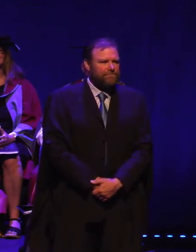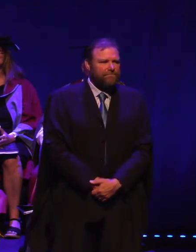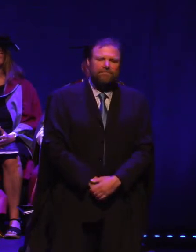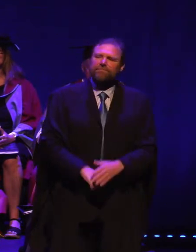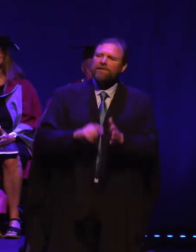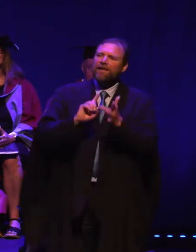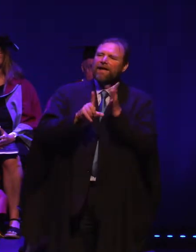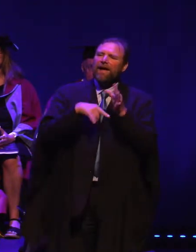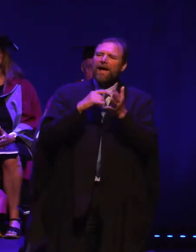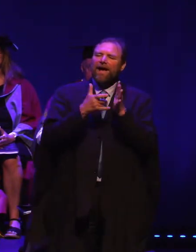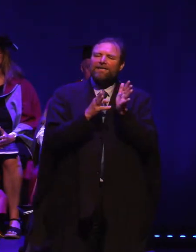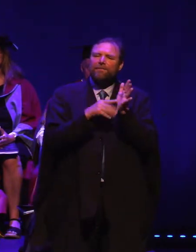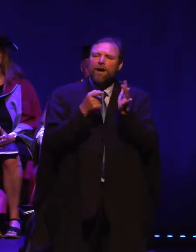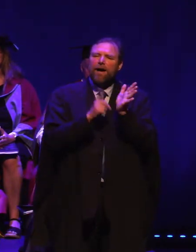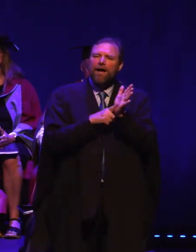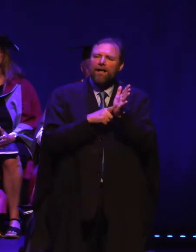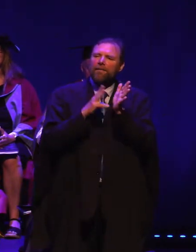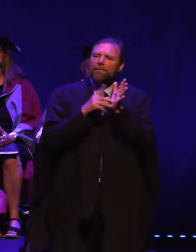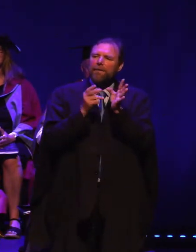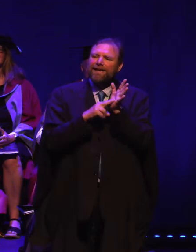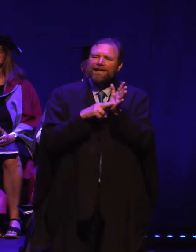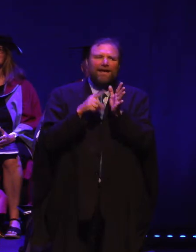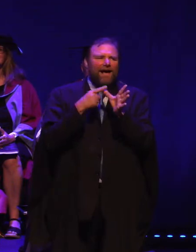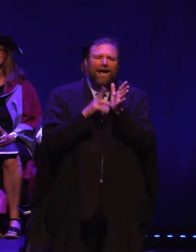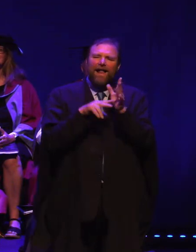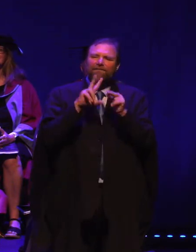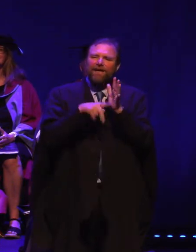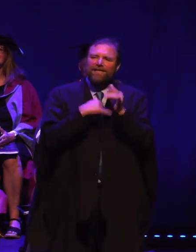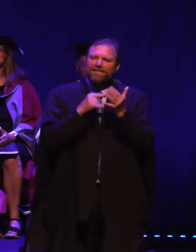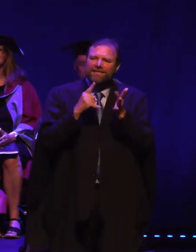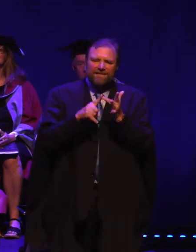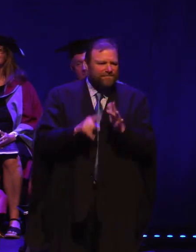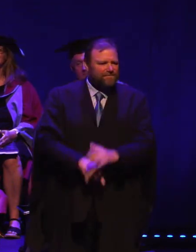Aya Jamal Malik Al-Kwazi.